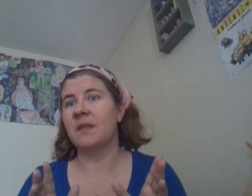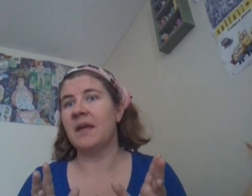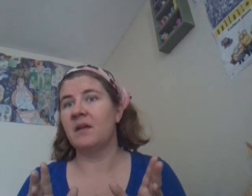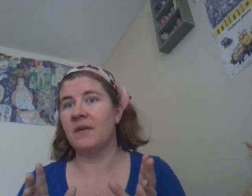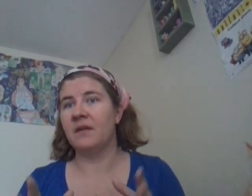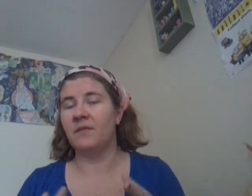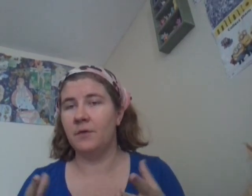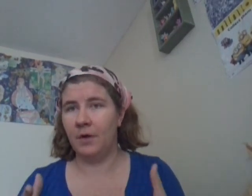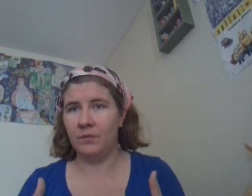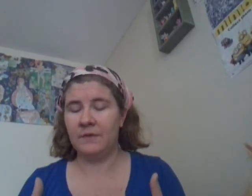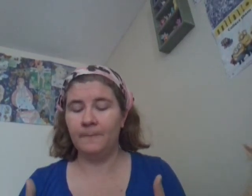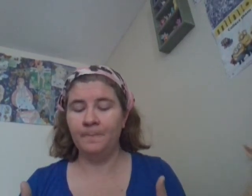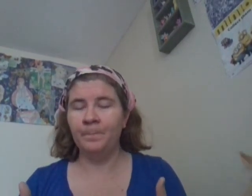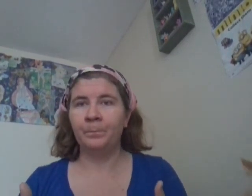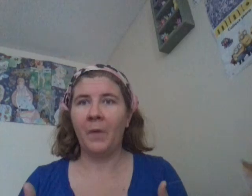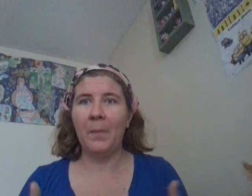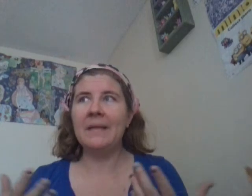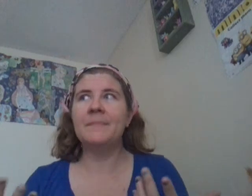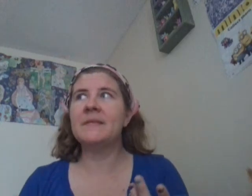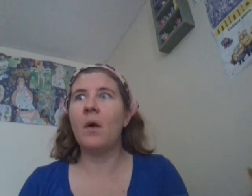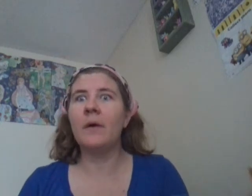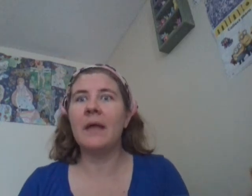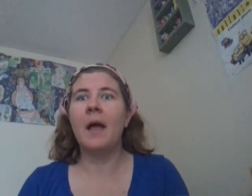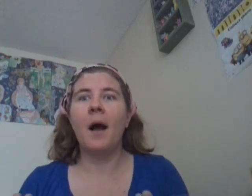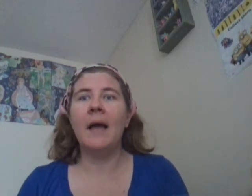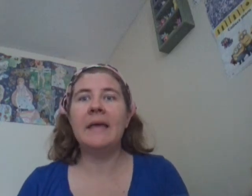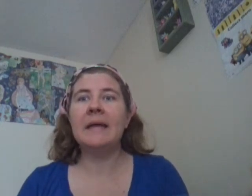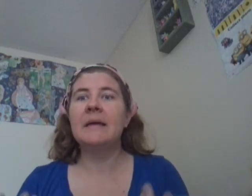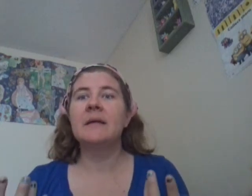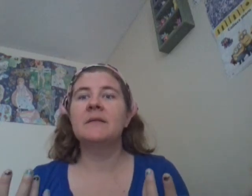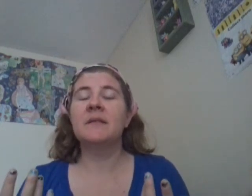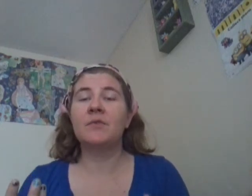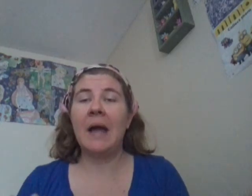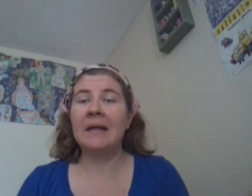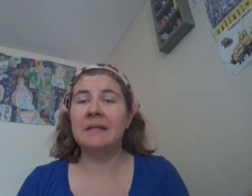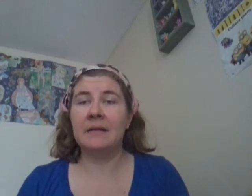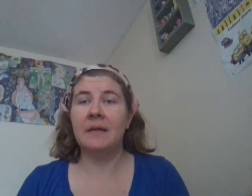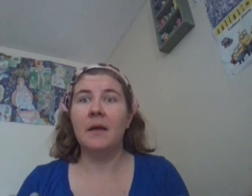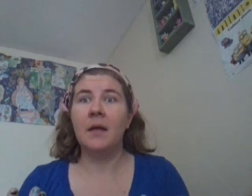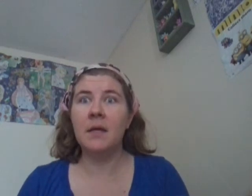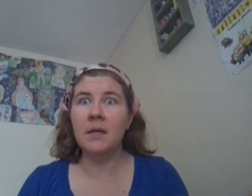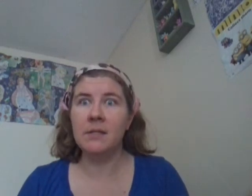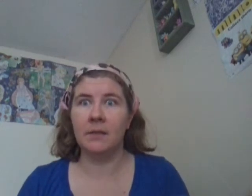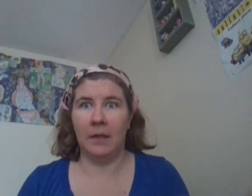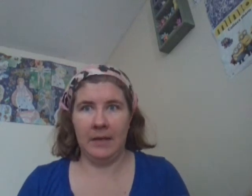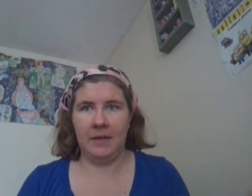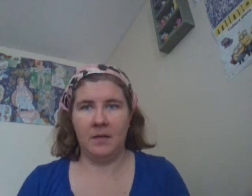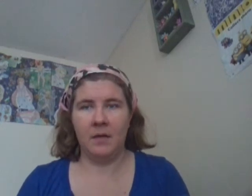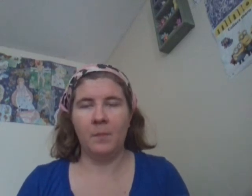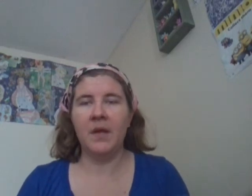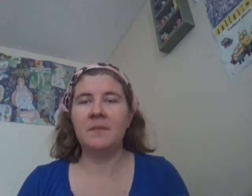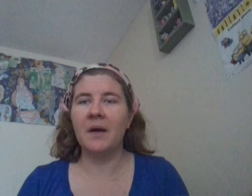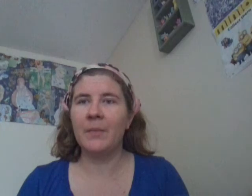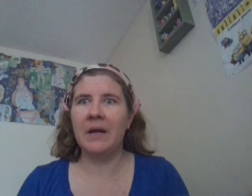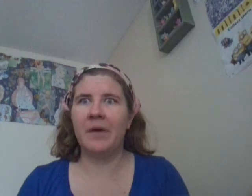them and they get offended if you don't. But I'm sorry. I get distracted easily because my brain